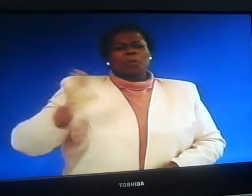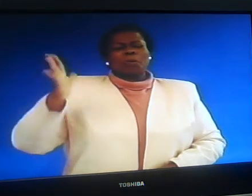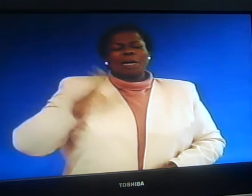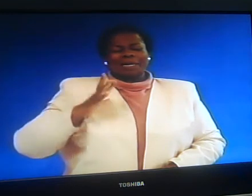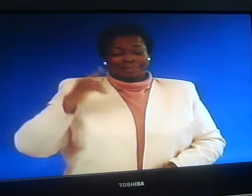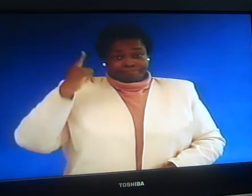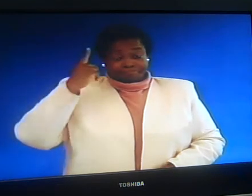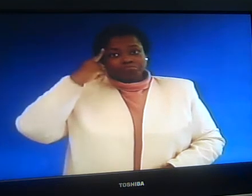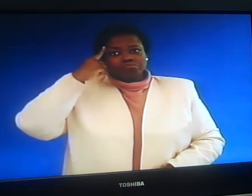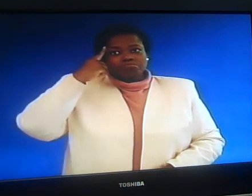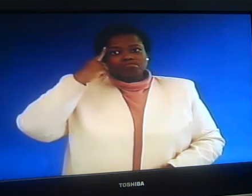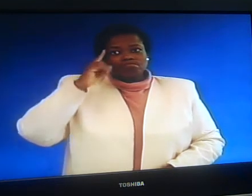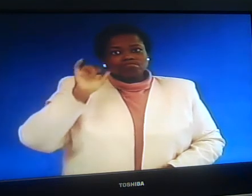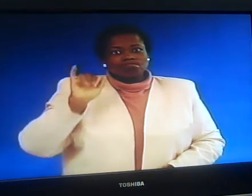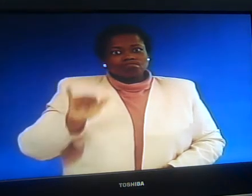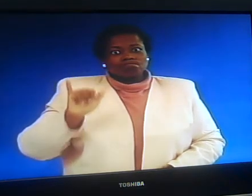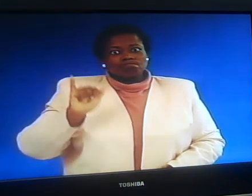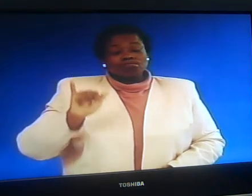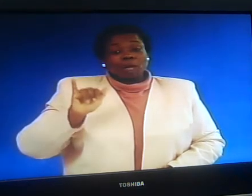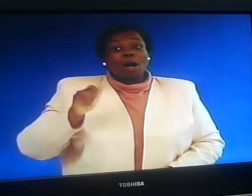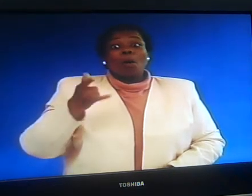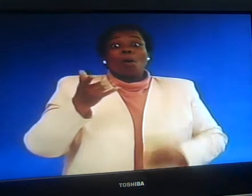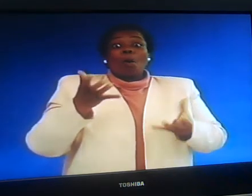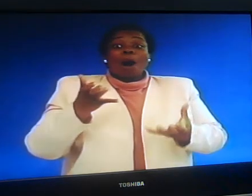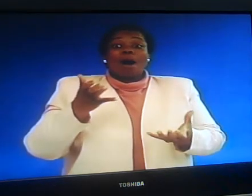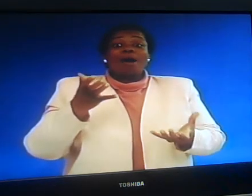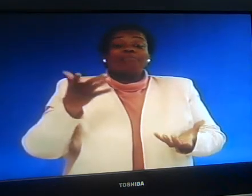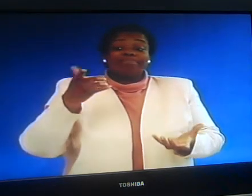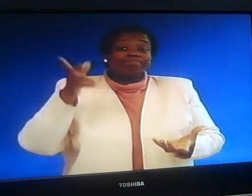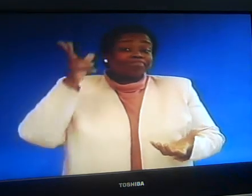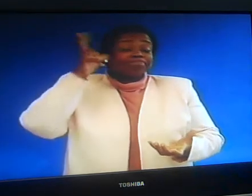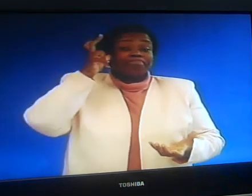In 430 AD, a religious follower,